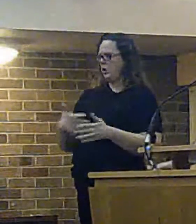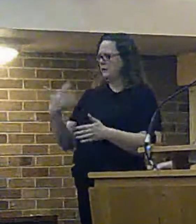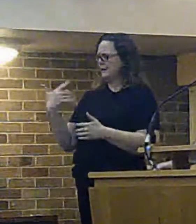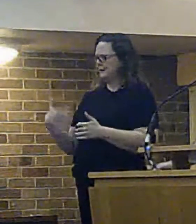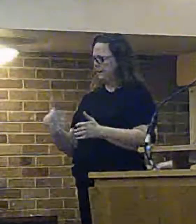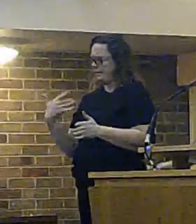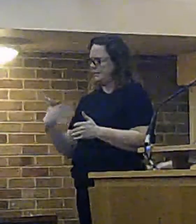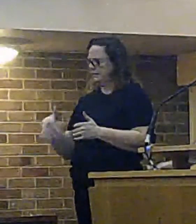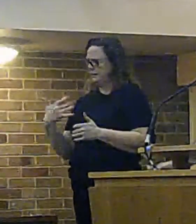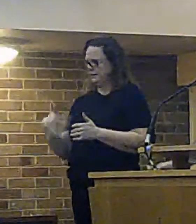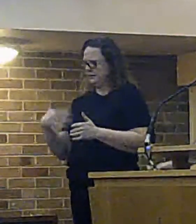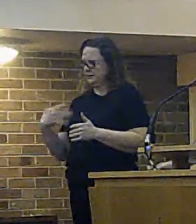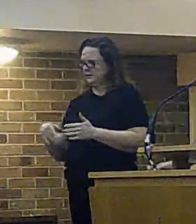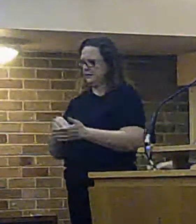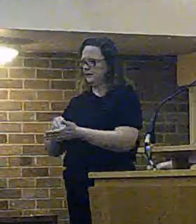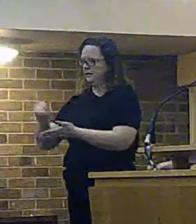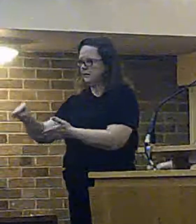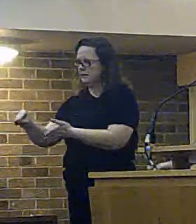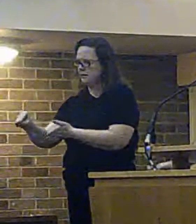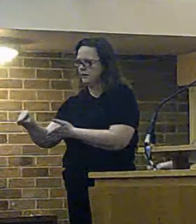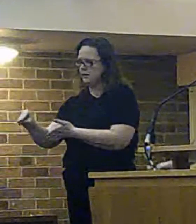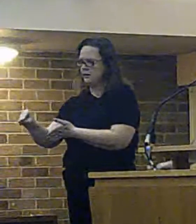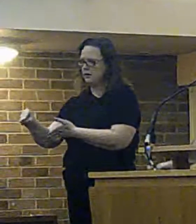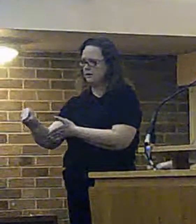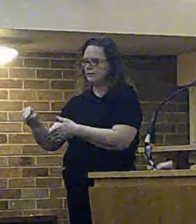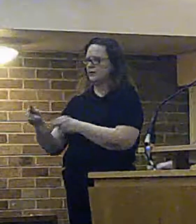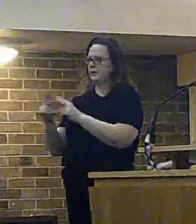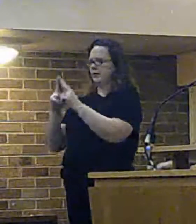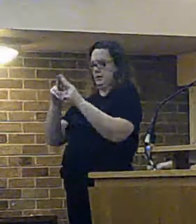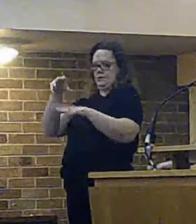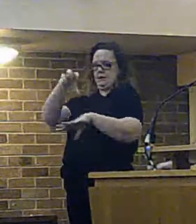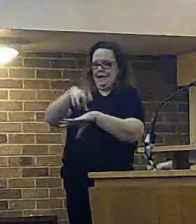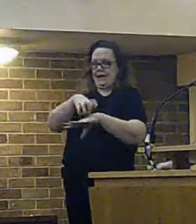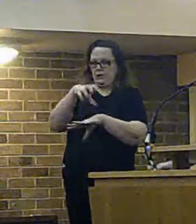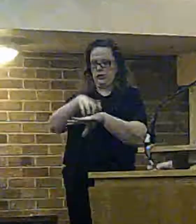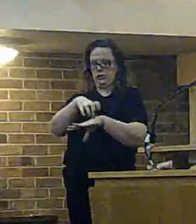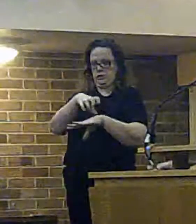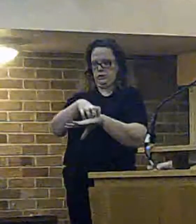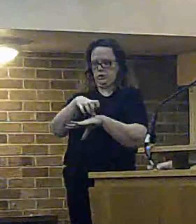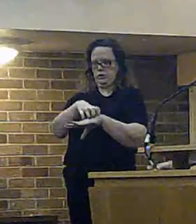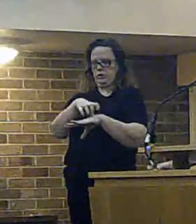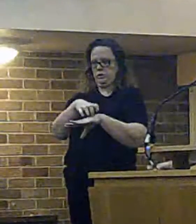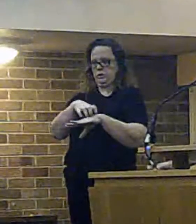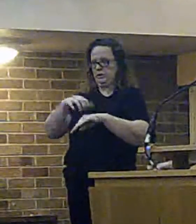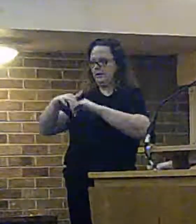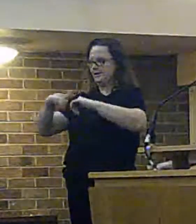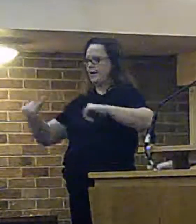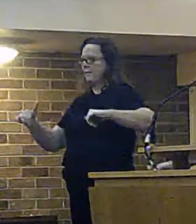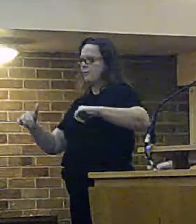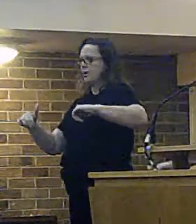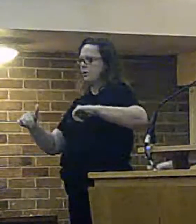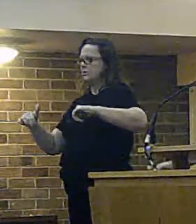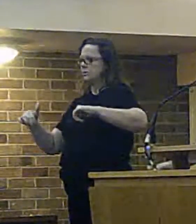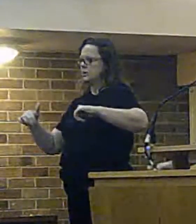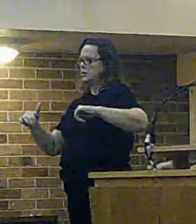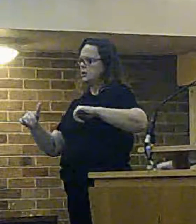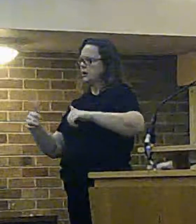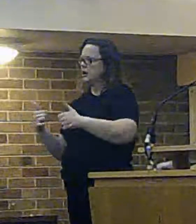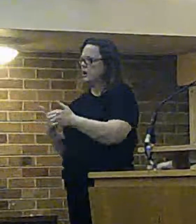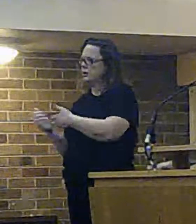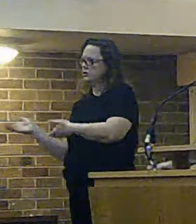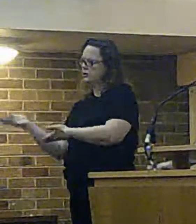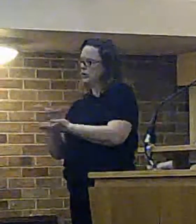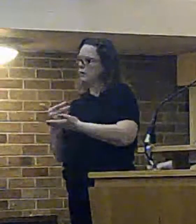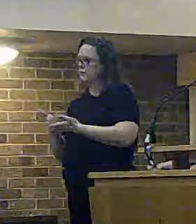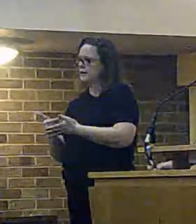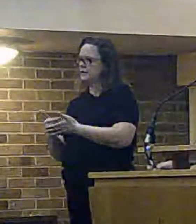not directly on fire stations. We've called everything else support services. This includes our community safety advocacy